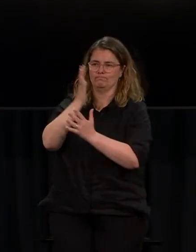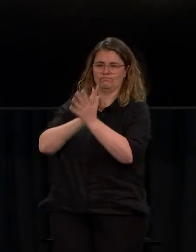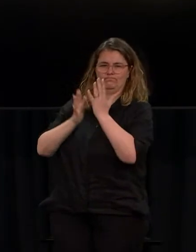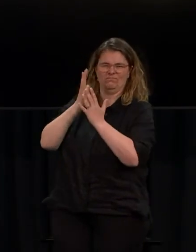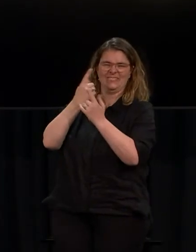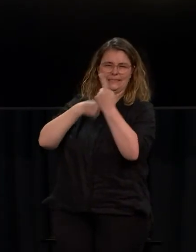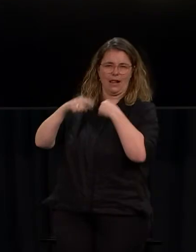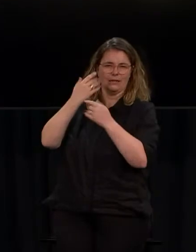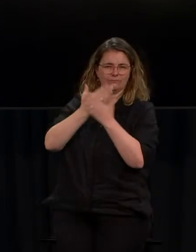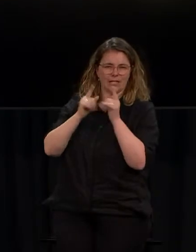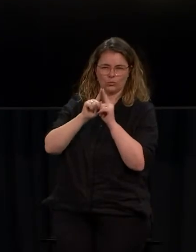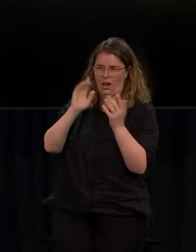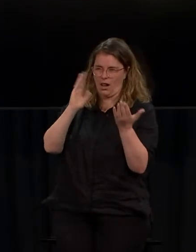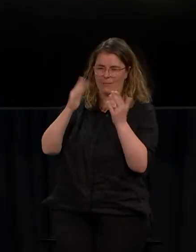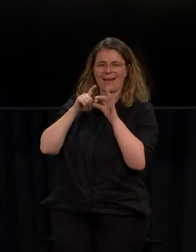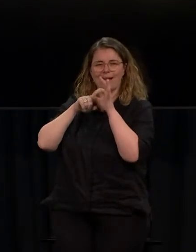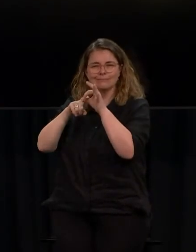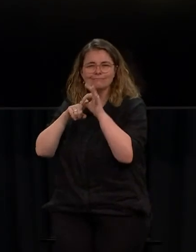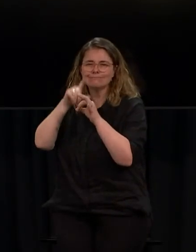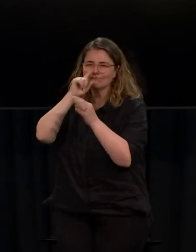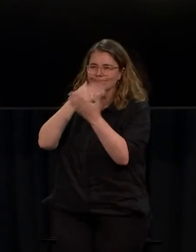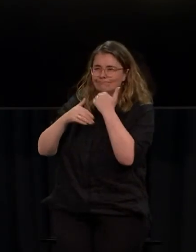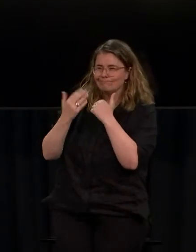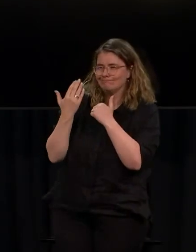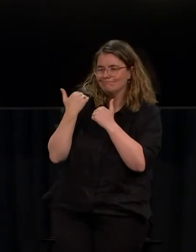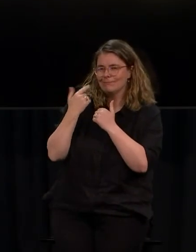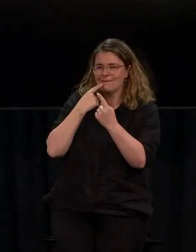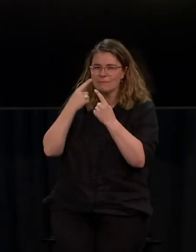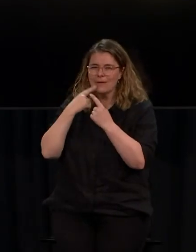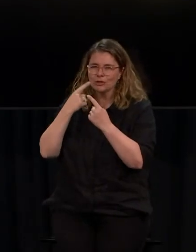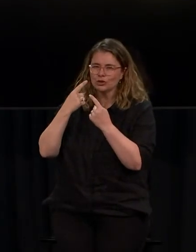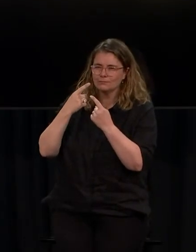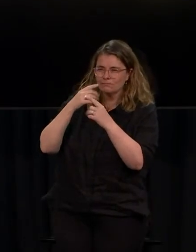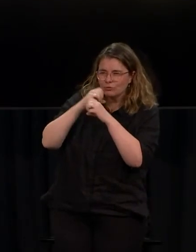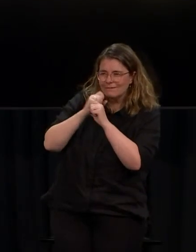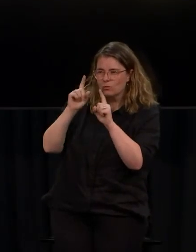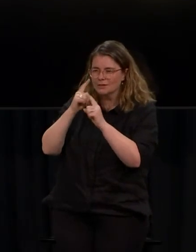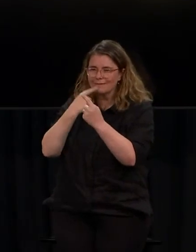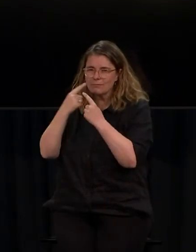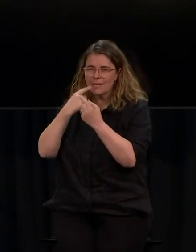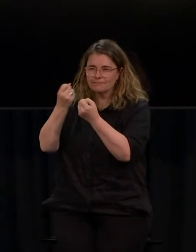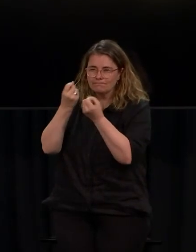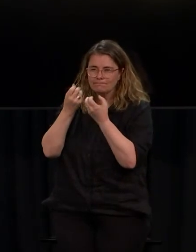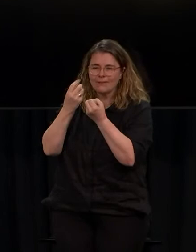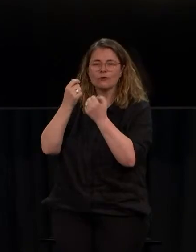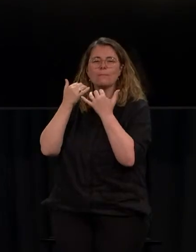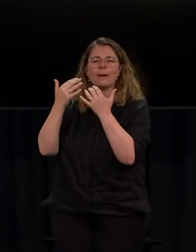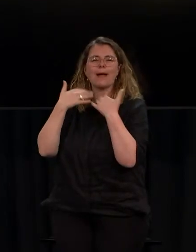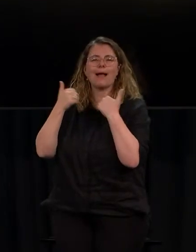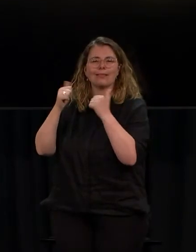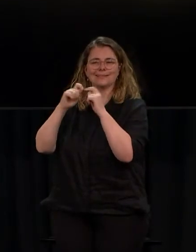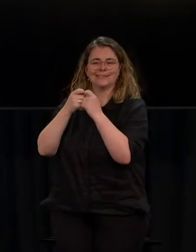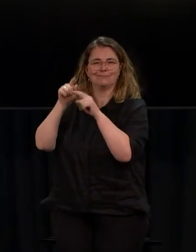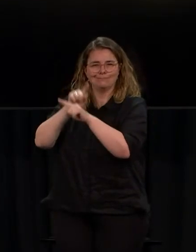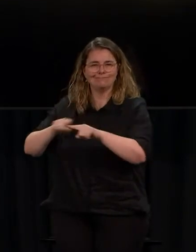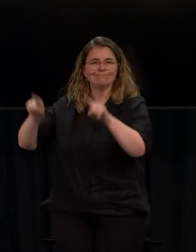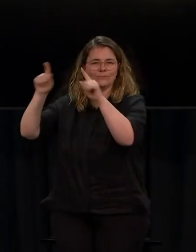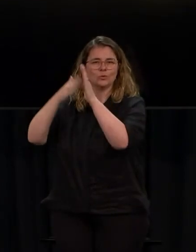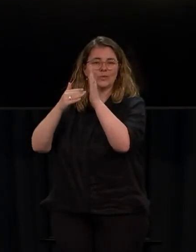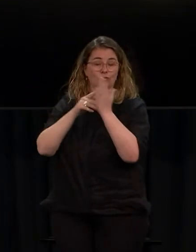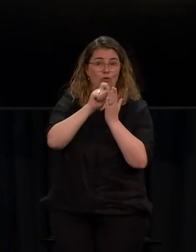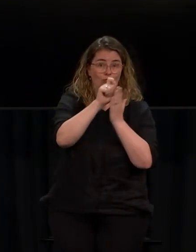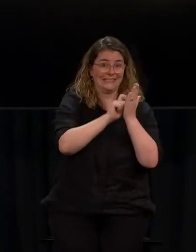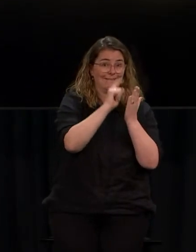cabinet discussion where we can speak about the latest information, the latest briefings we've had from our public health teams on the ground. So we get